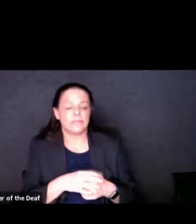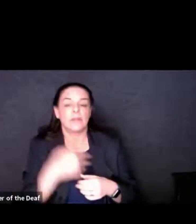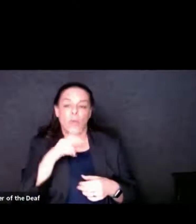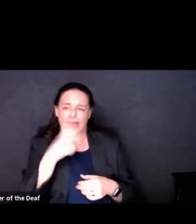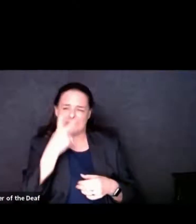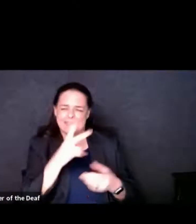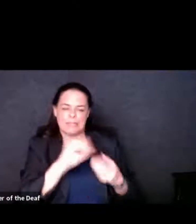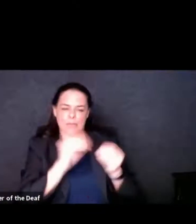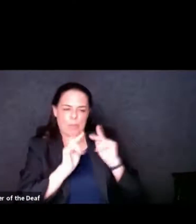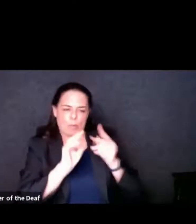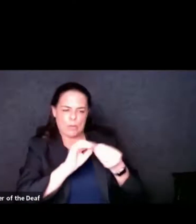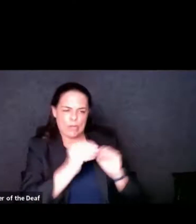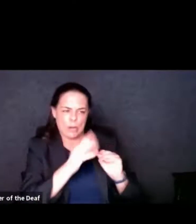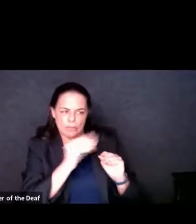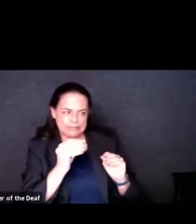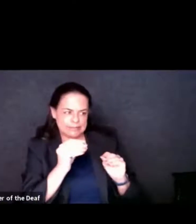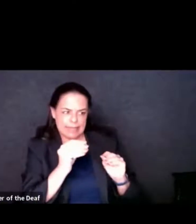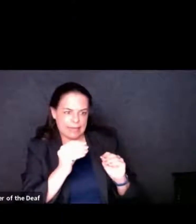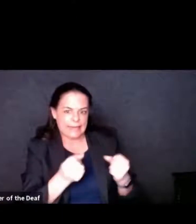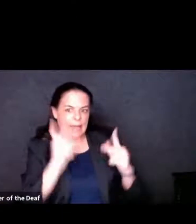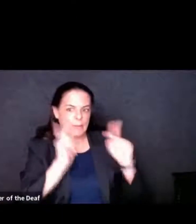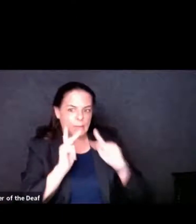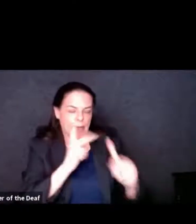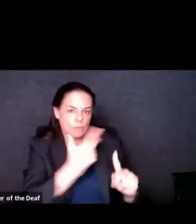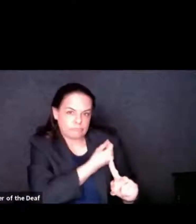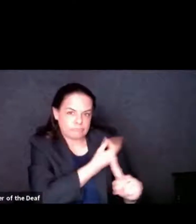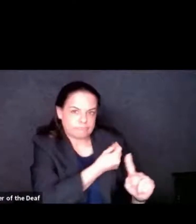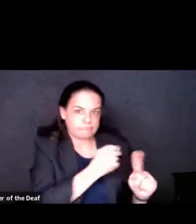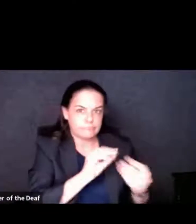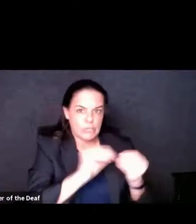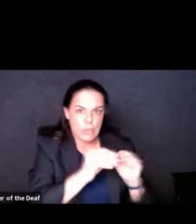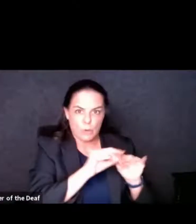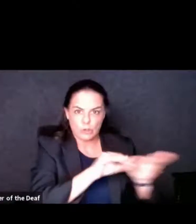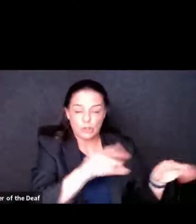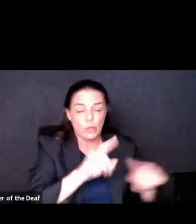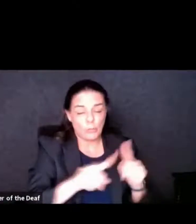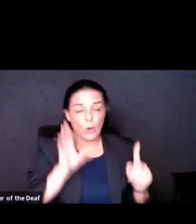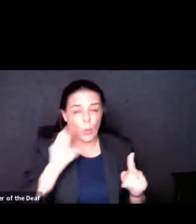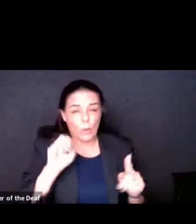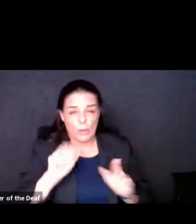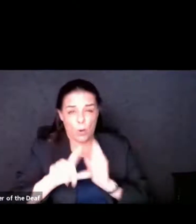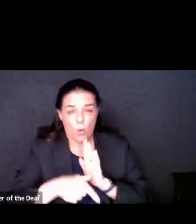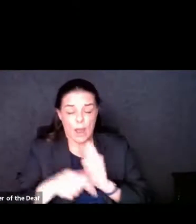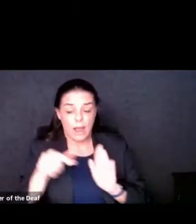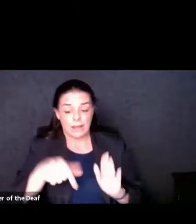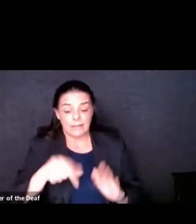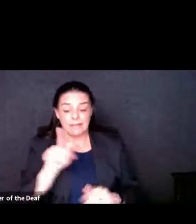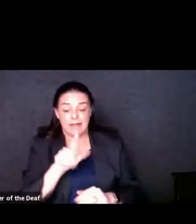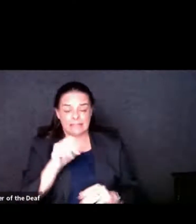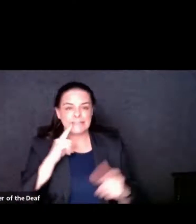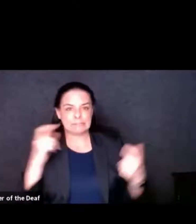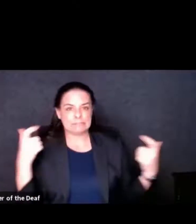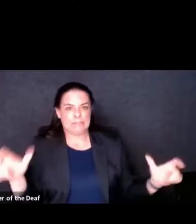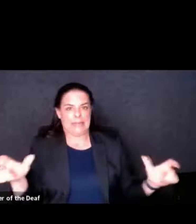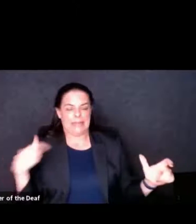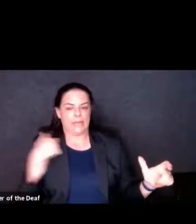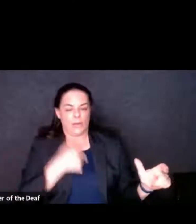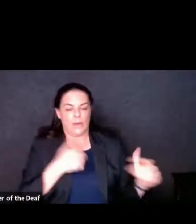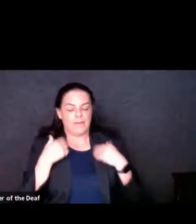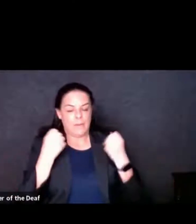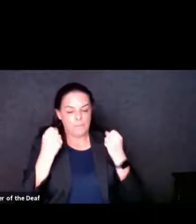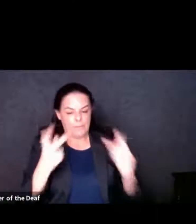as we get more vaccine into the community. But it's probably going to be a little while. We're a large county, and we have a lot of folks that